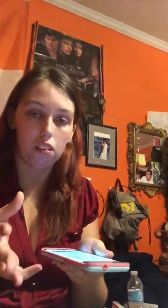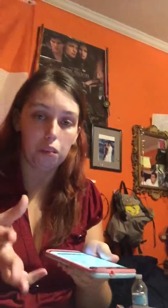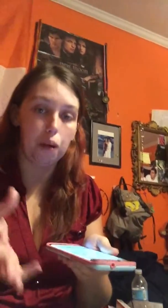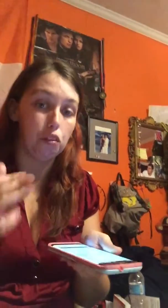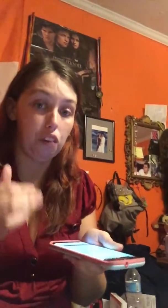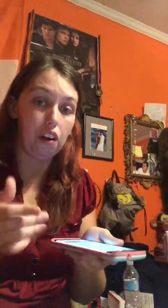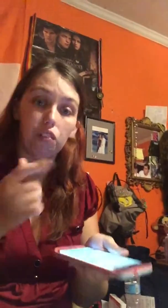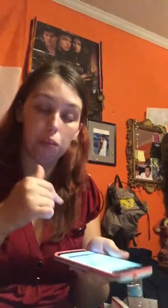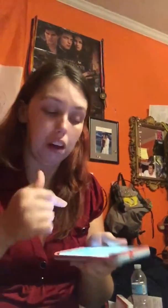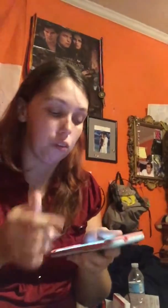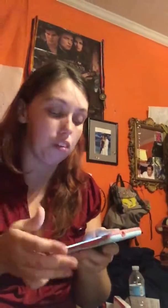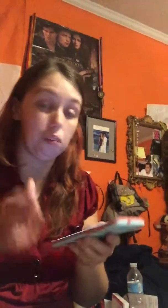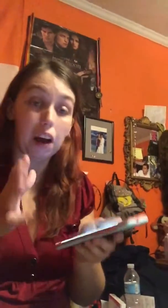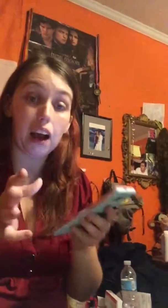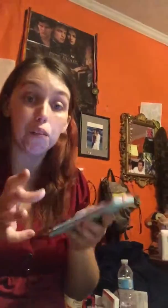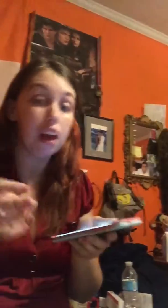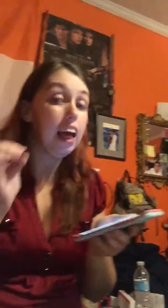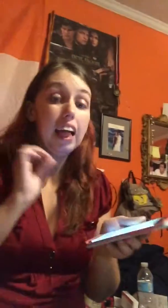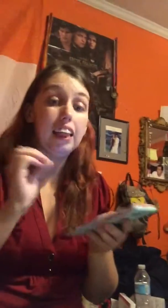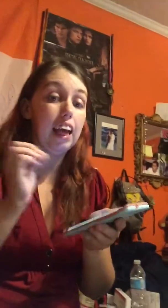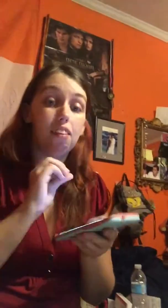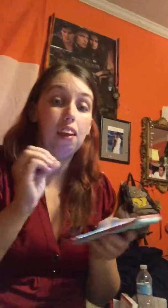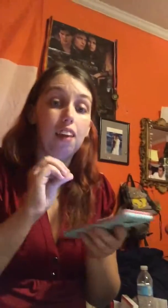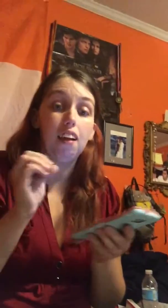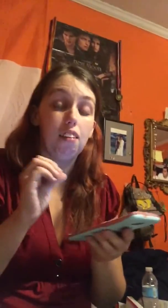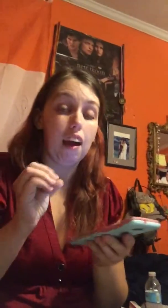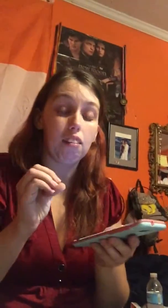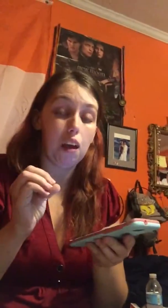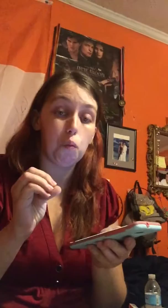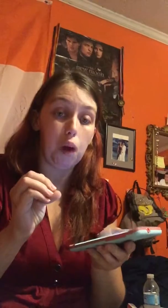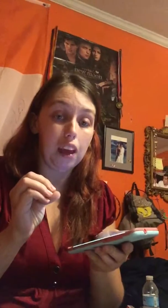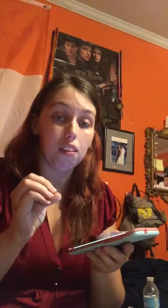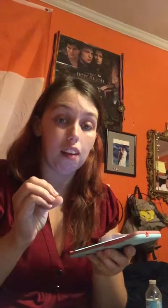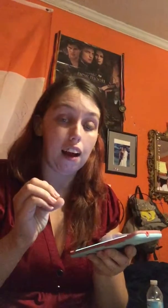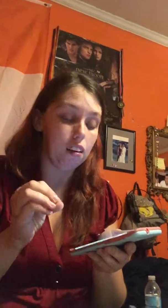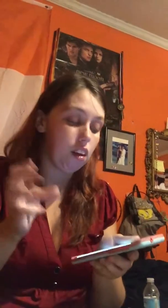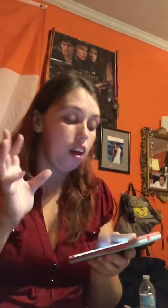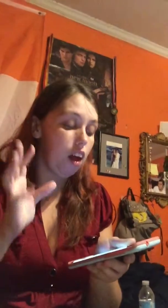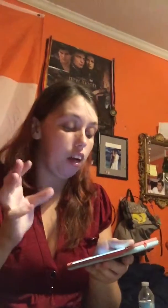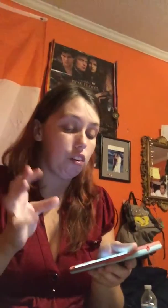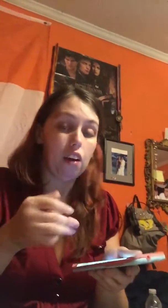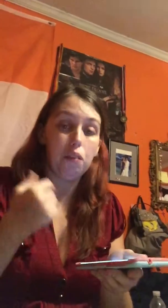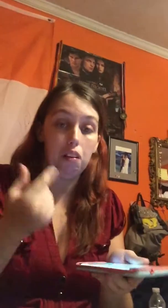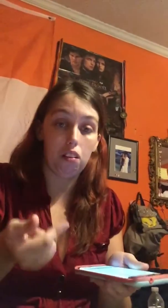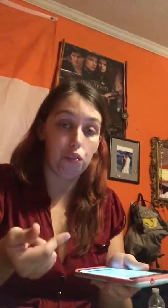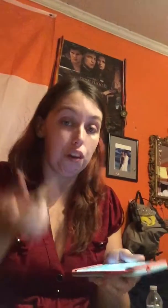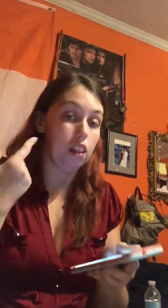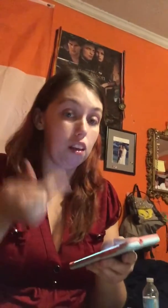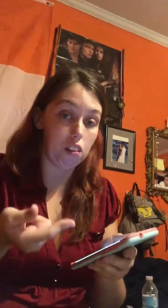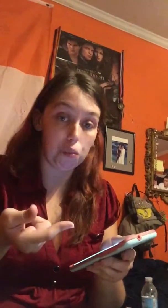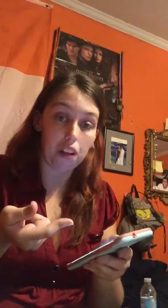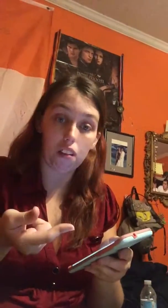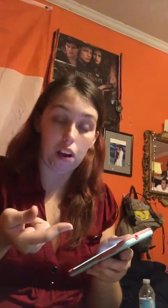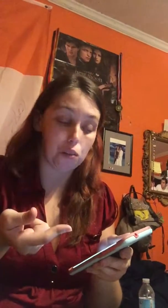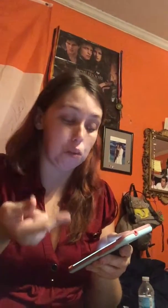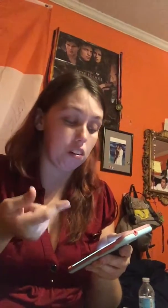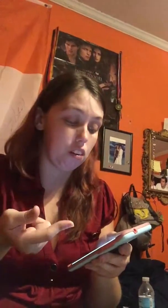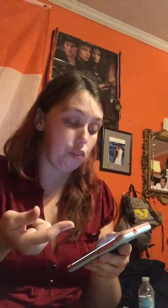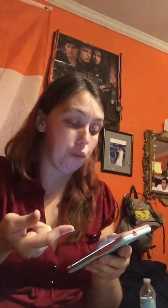sometimes vary from the other one. Sometimes they say the exact same weight and size, other times it's different. This is one of the times where it's different.